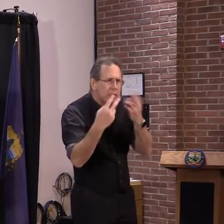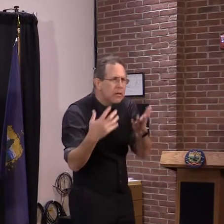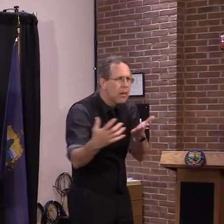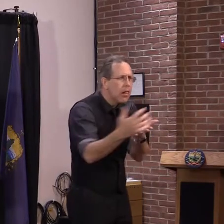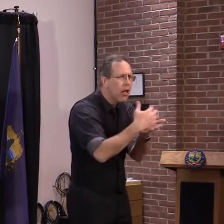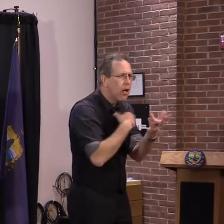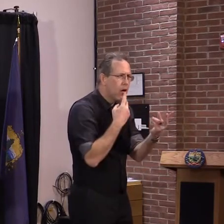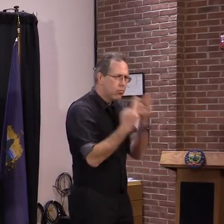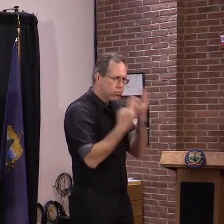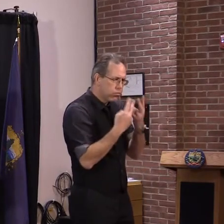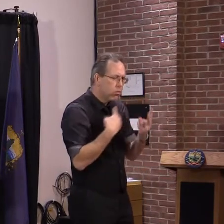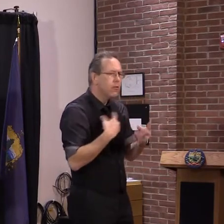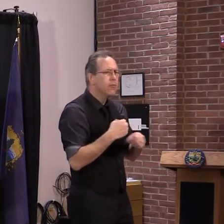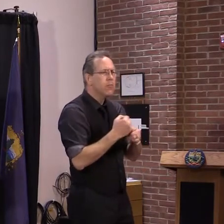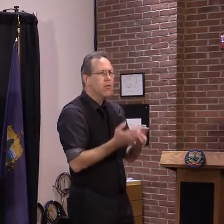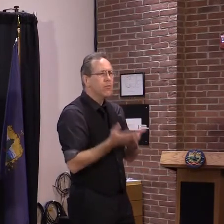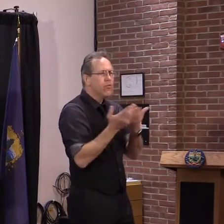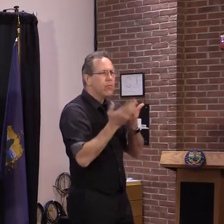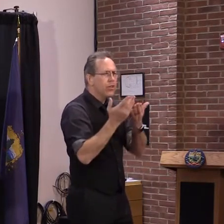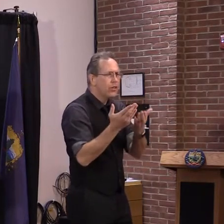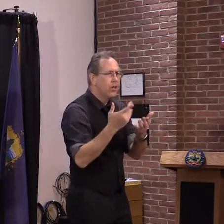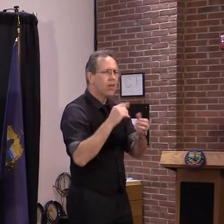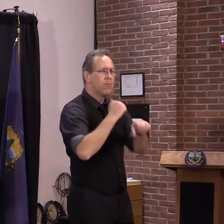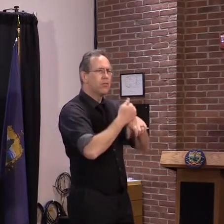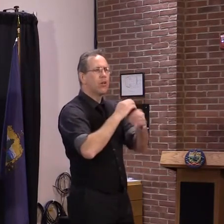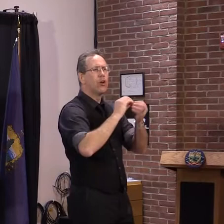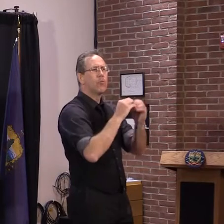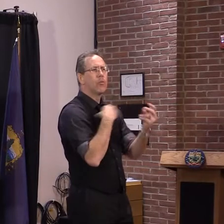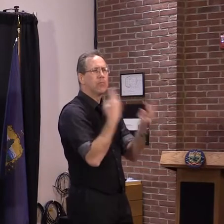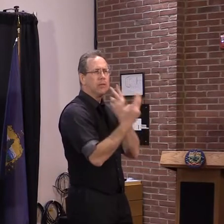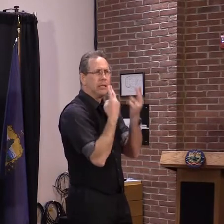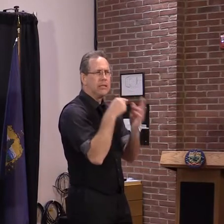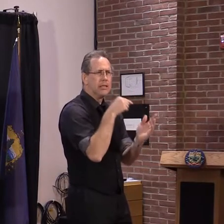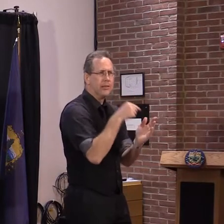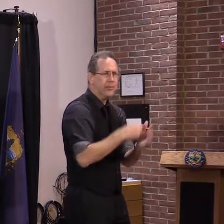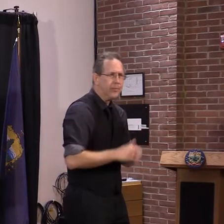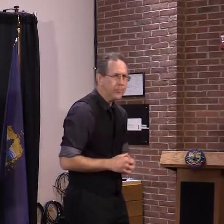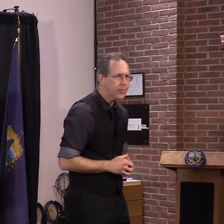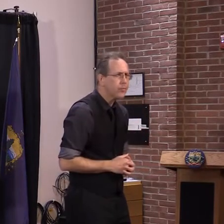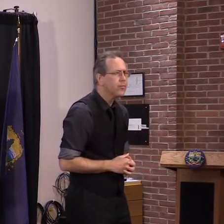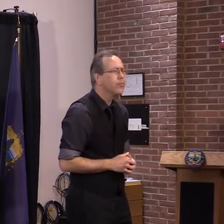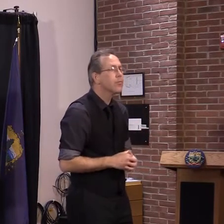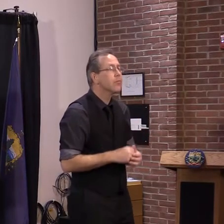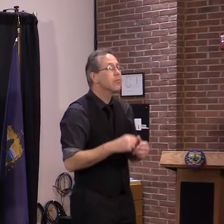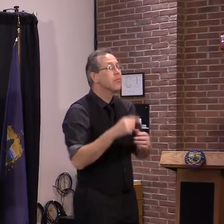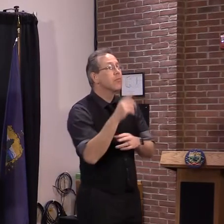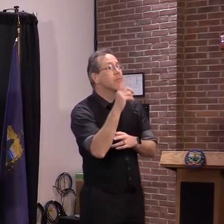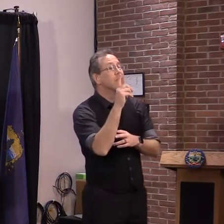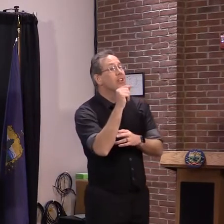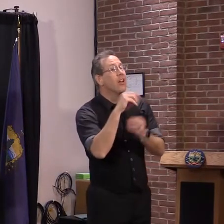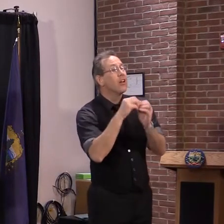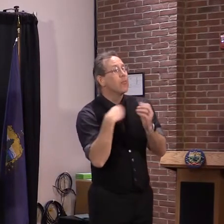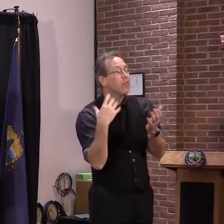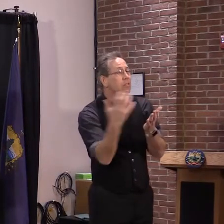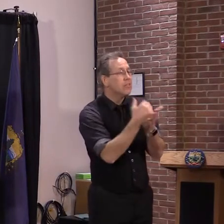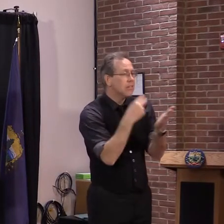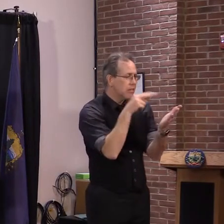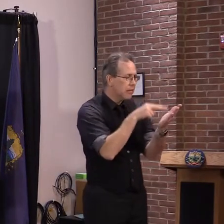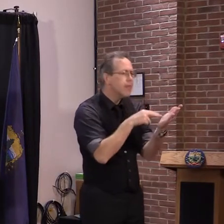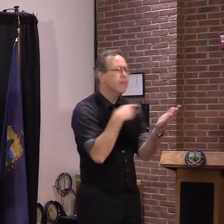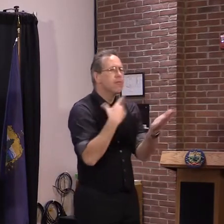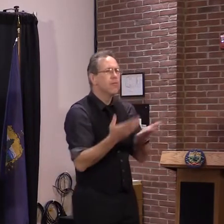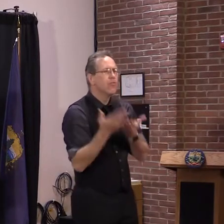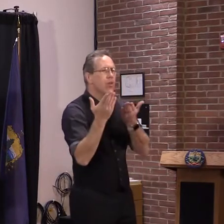been doing throughout the pandemic. The type of data that we look at is already shifting to